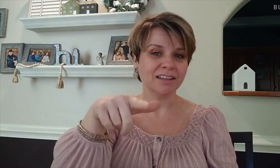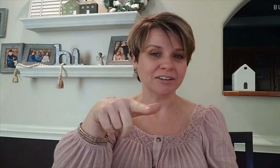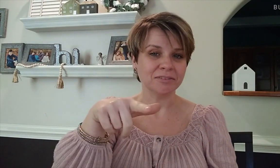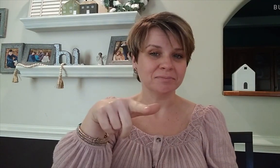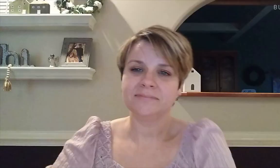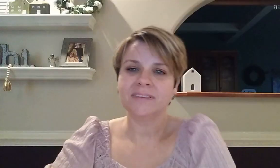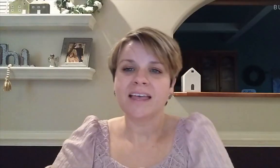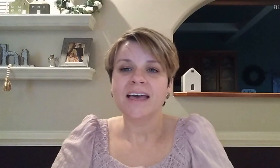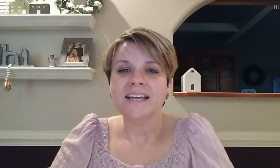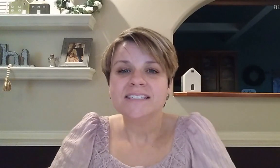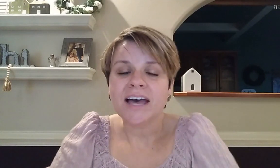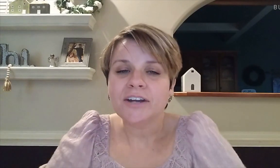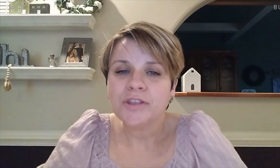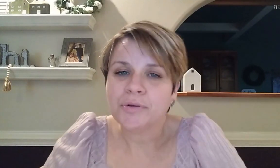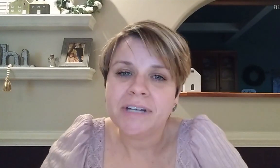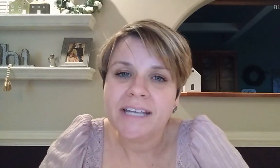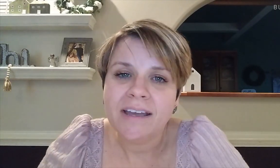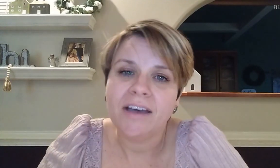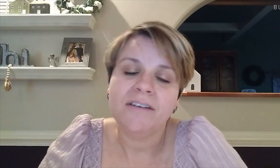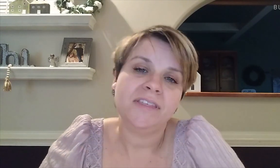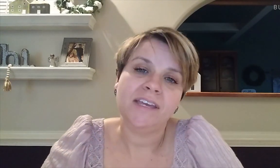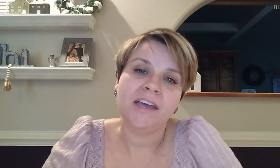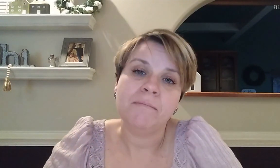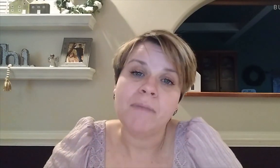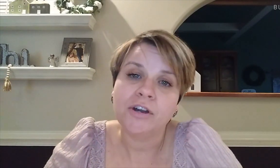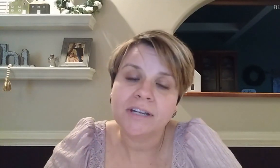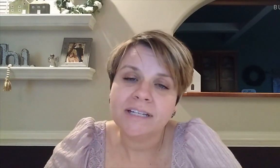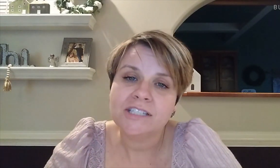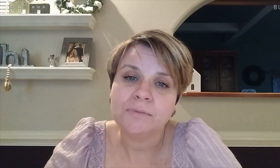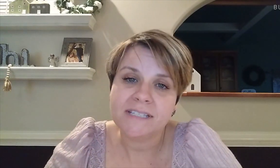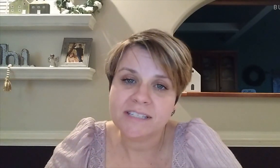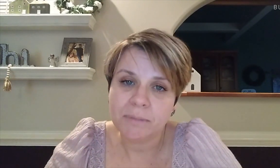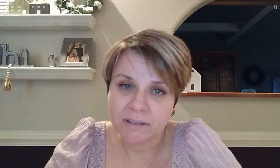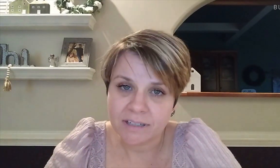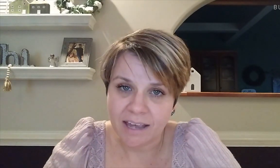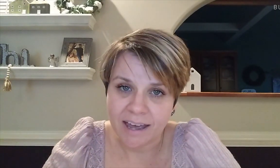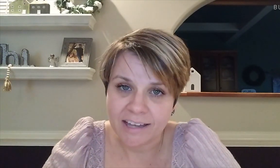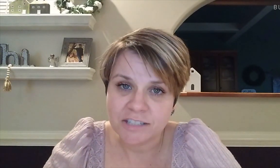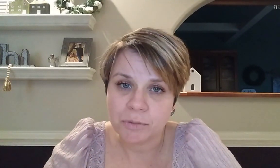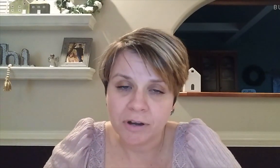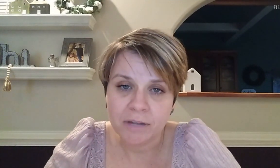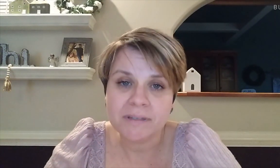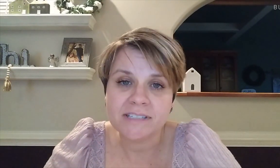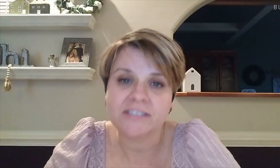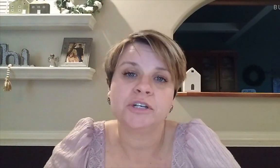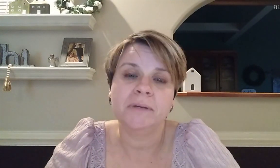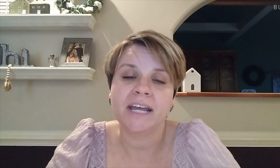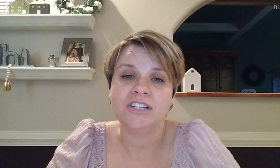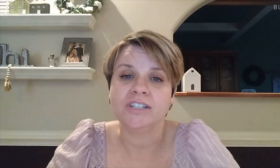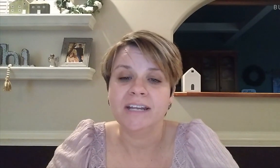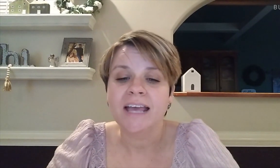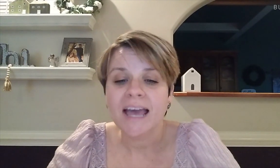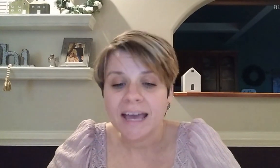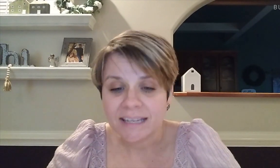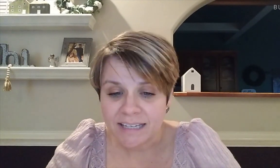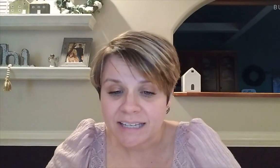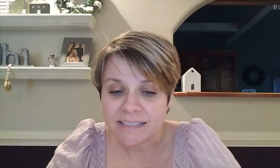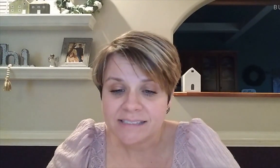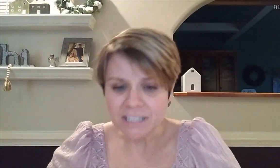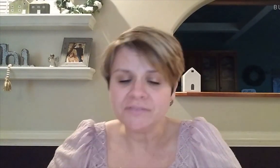later. Title III of the Americans with Disability Acts prohibits discrimination against